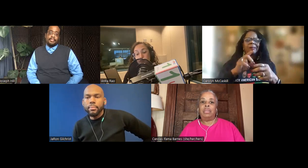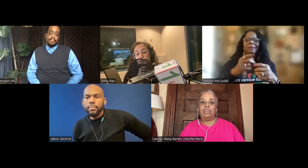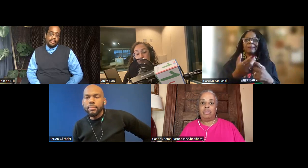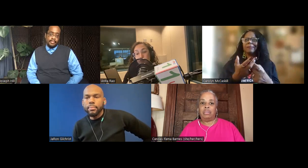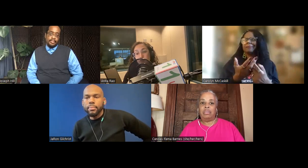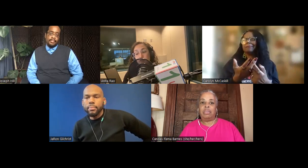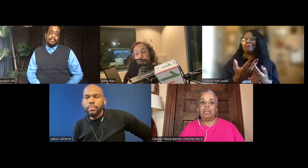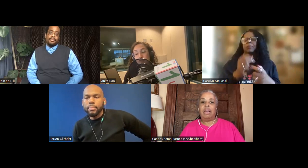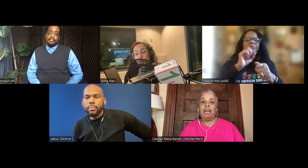and beauticians,